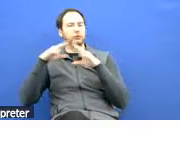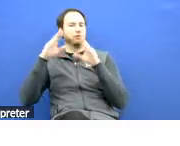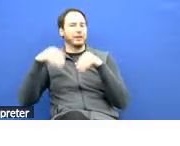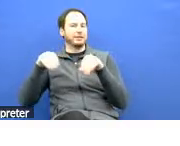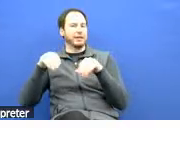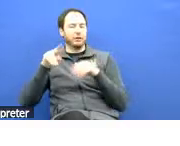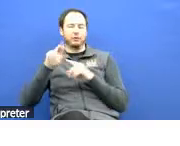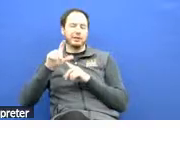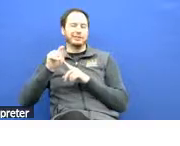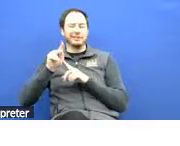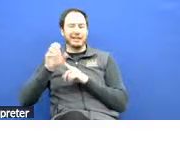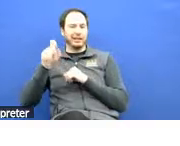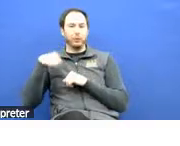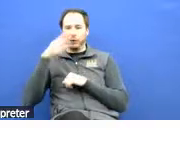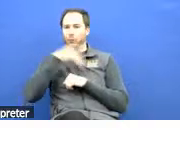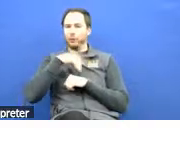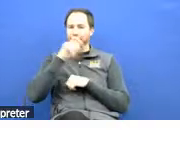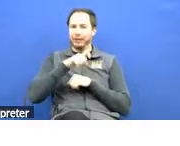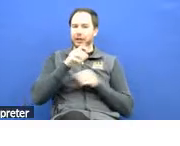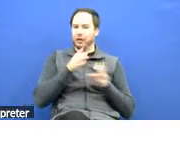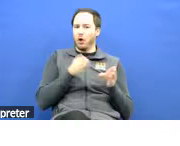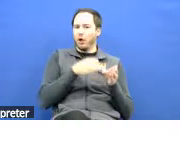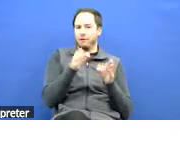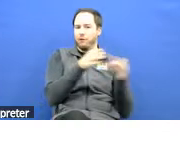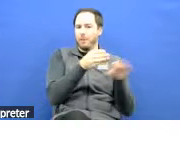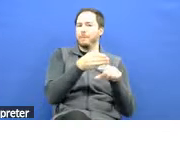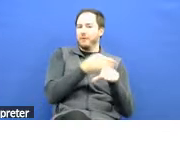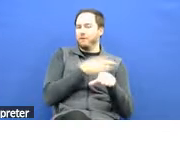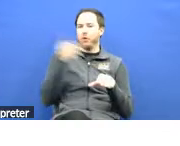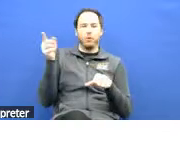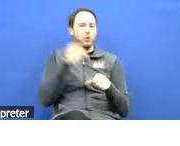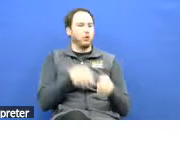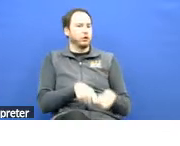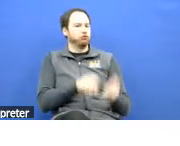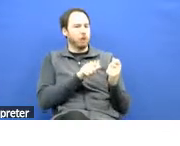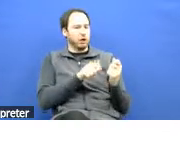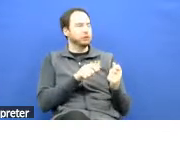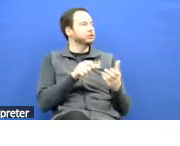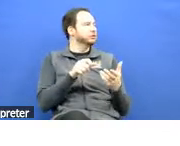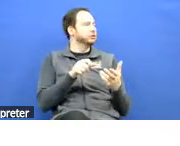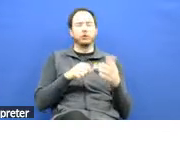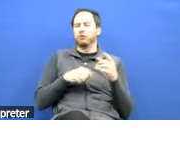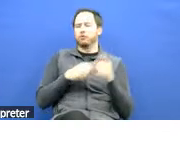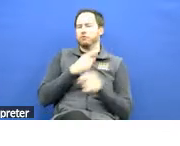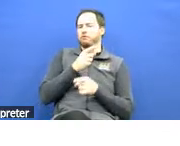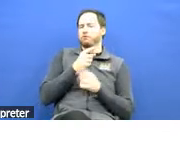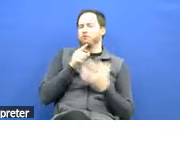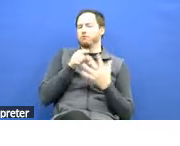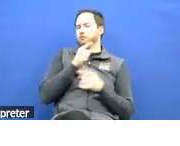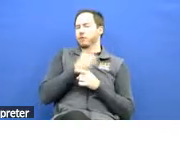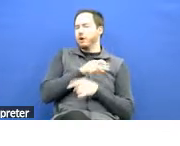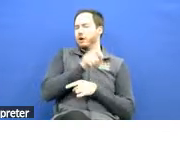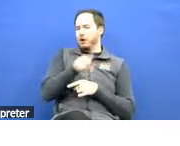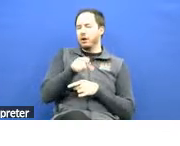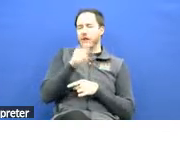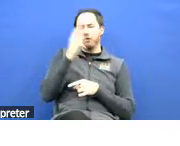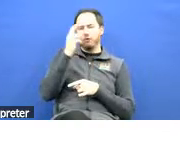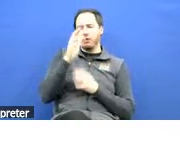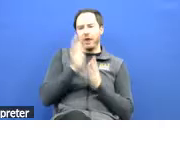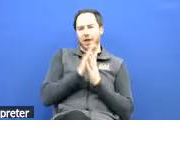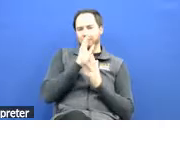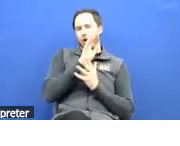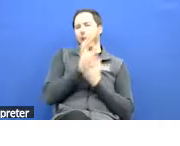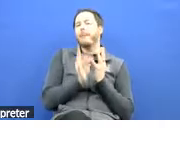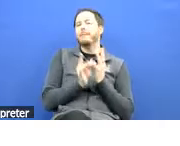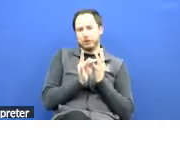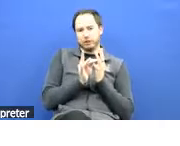of our easements wrapped up by the time we start construction. Right. That's an absolute must. Right. So that's why I understand you're getting the options, so that